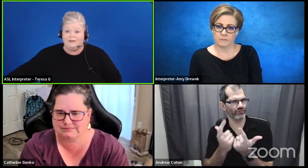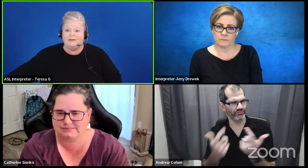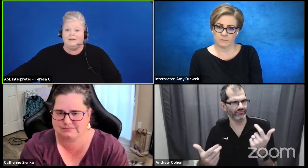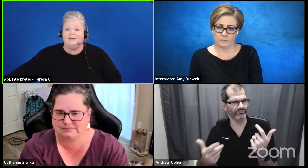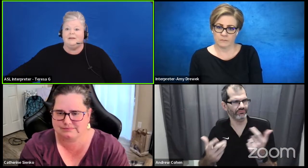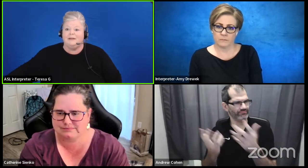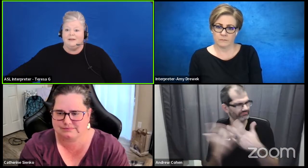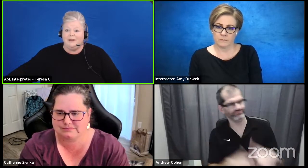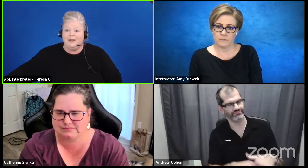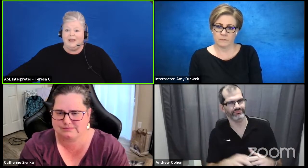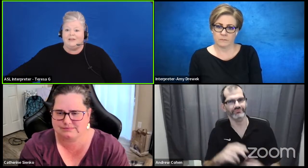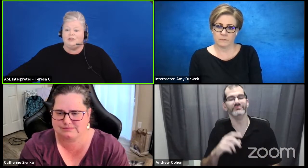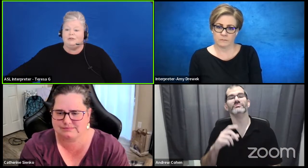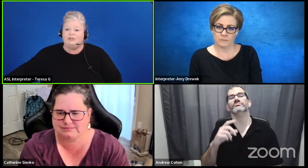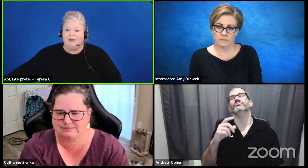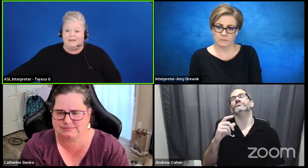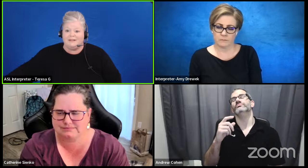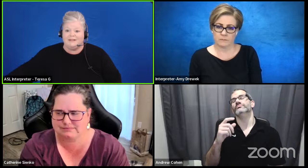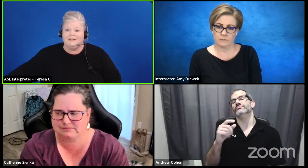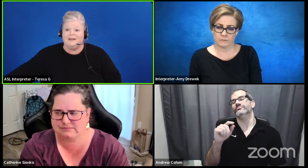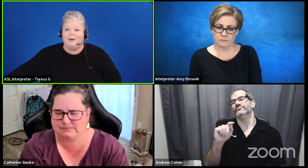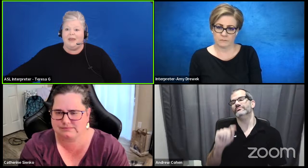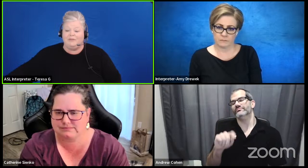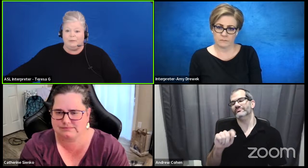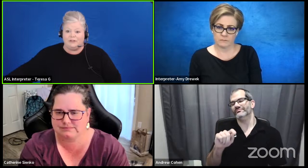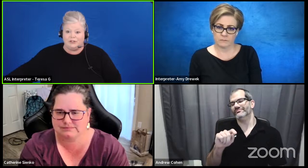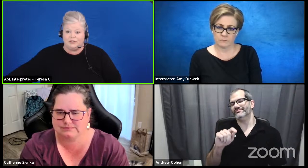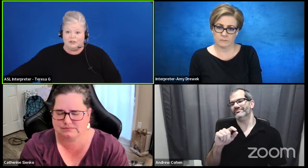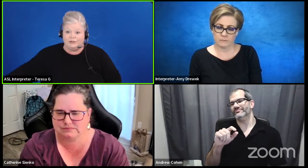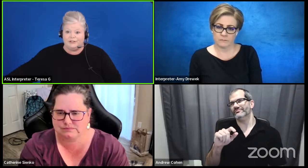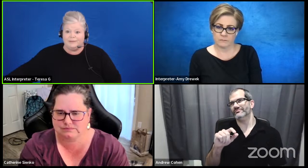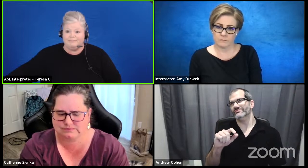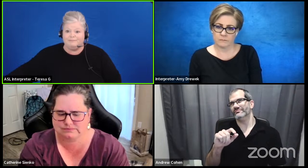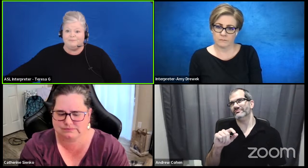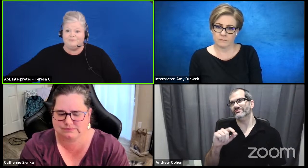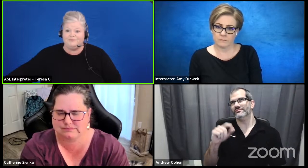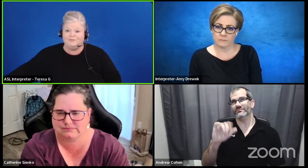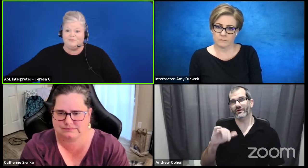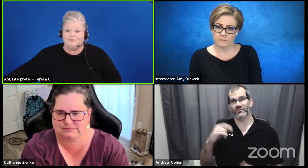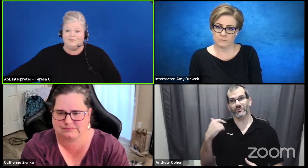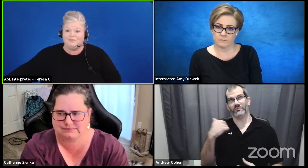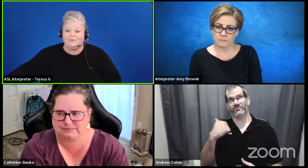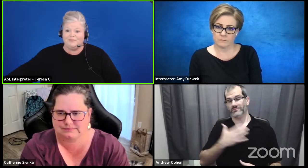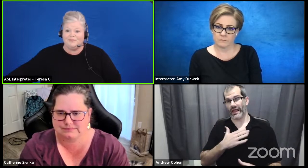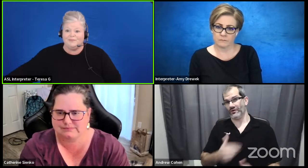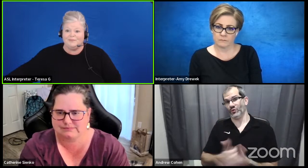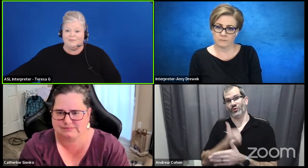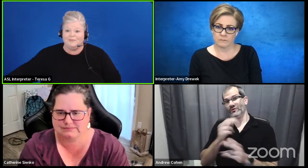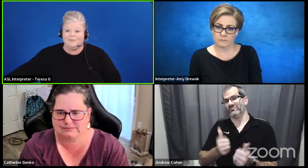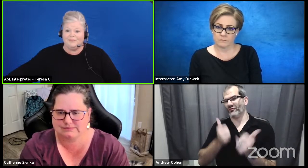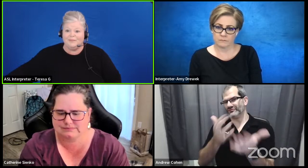motion to address everyone's concerns.